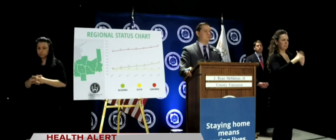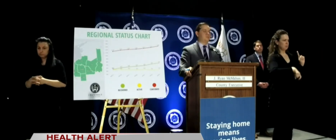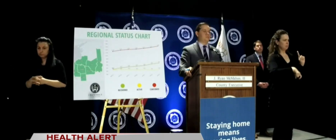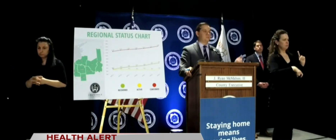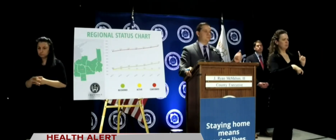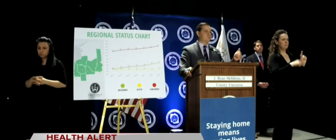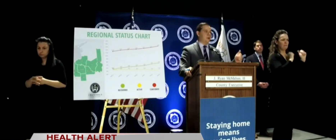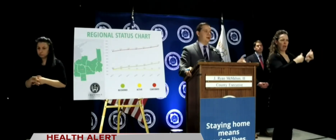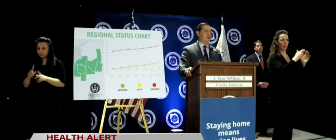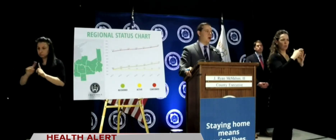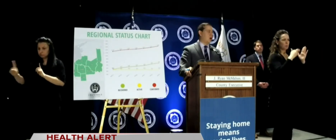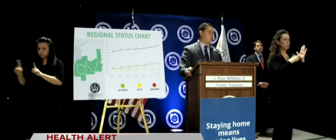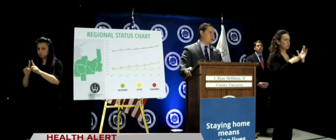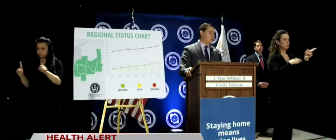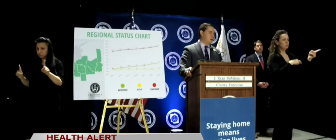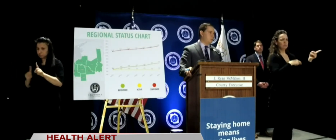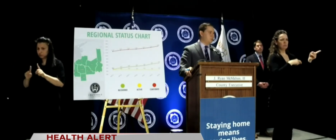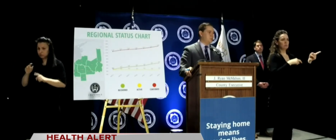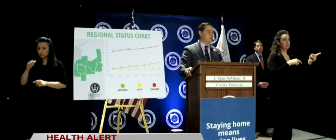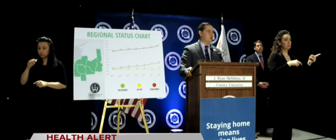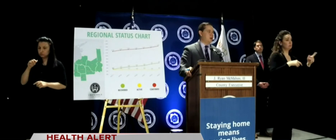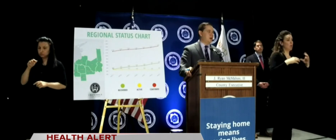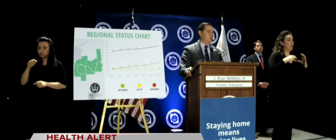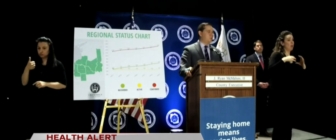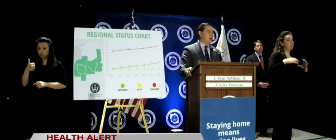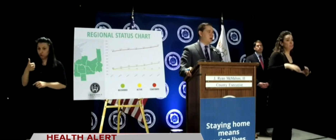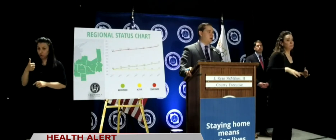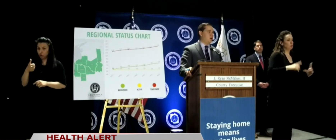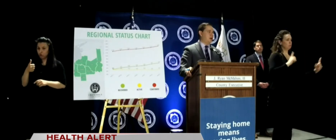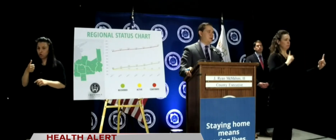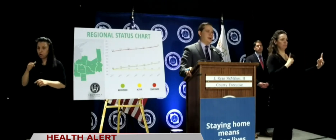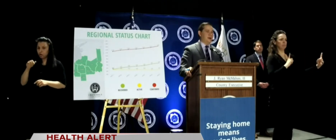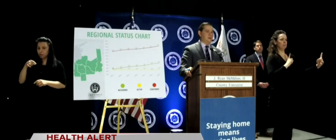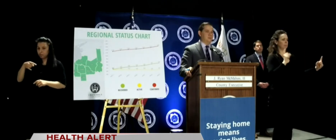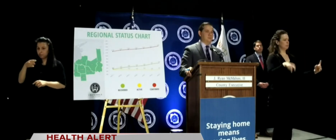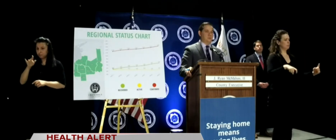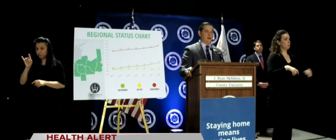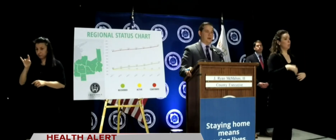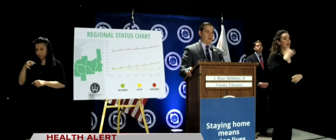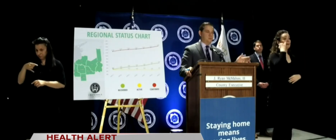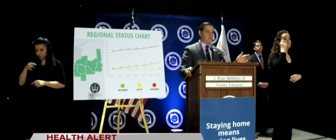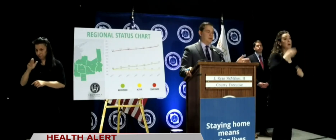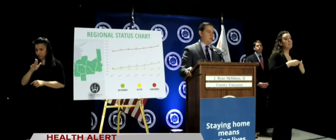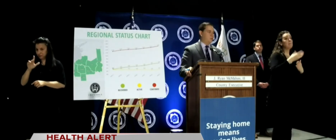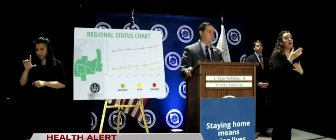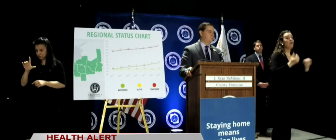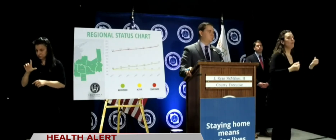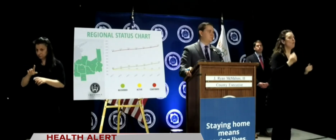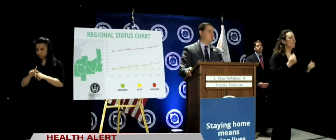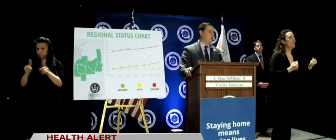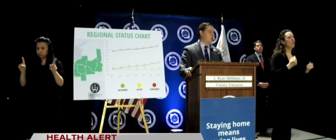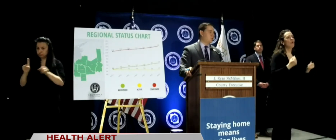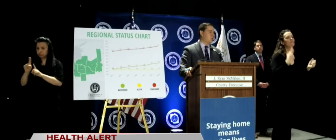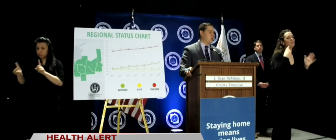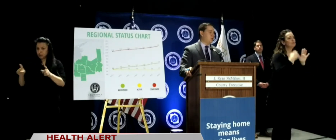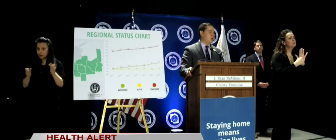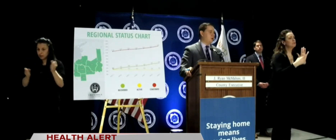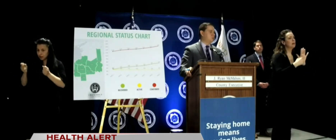But buying a car, for example, you can buy a car online right now anywhere.